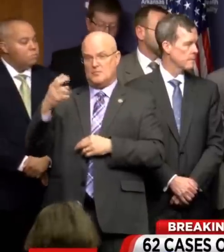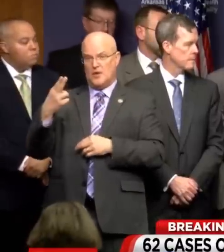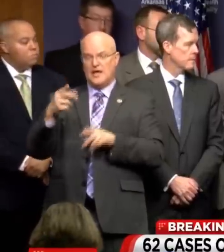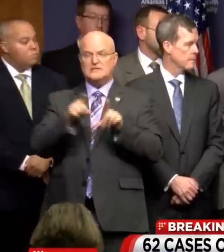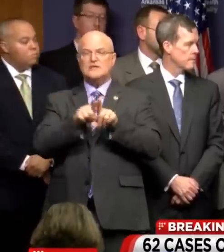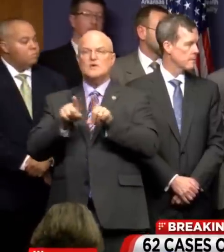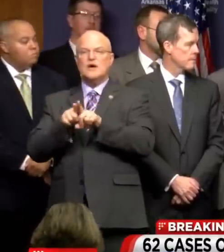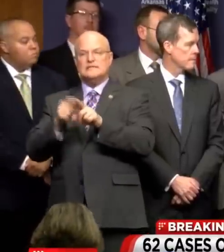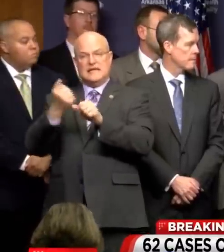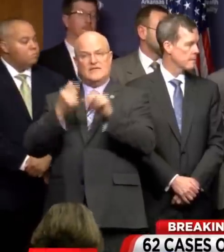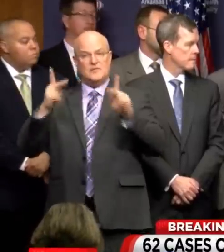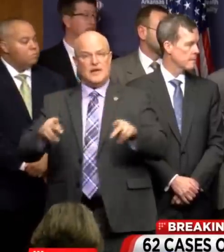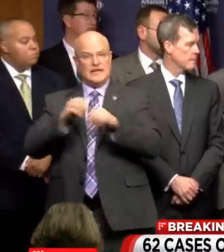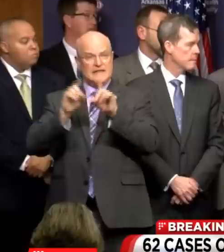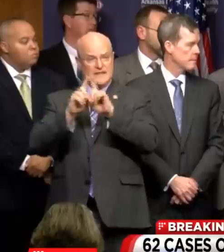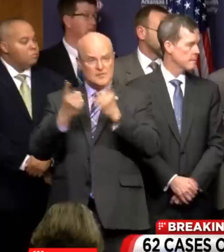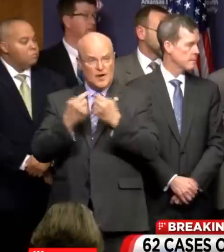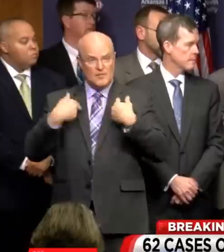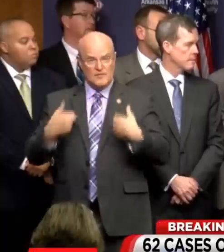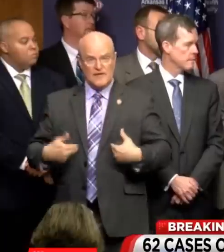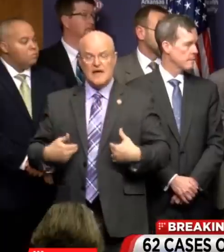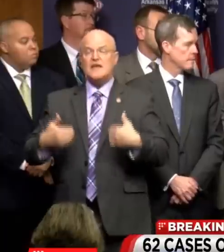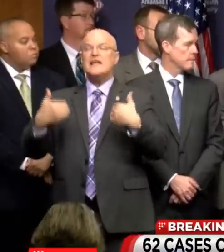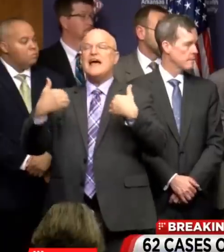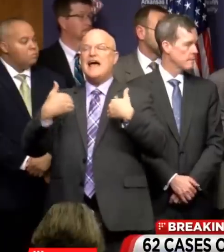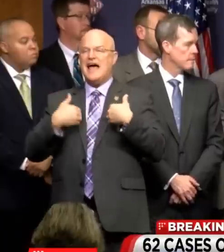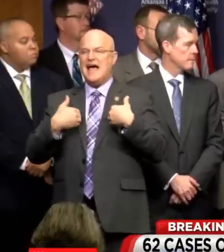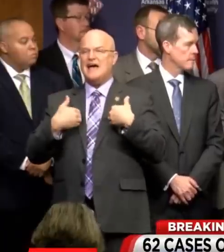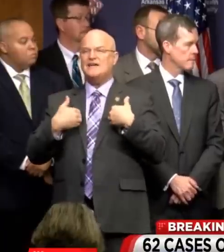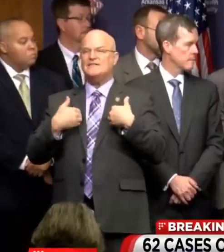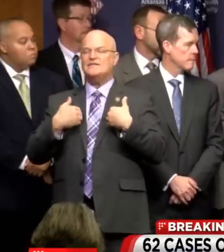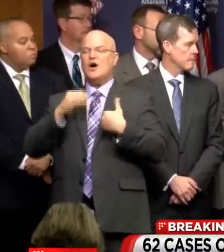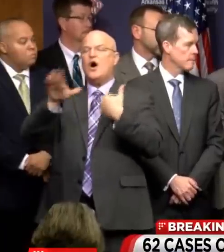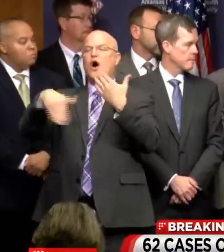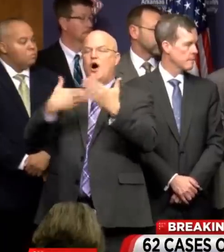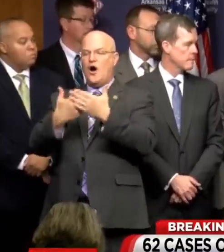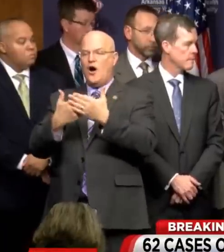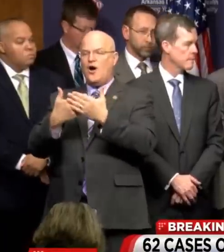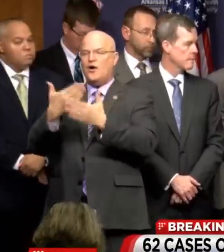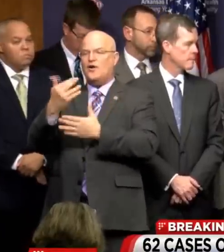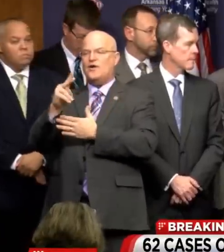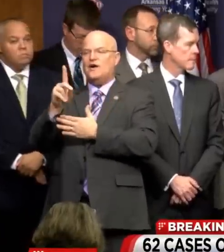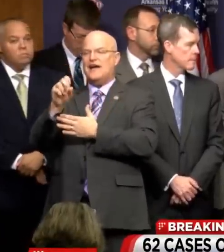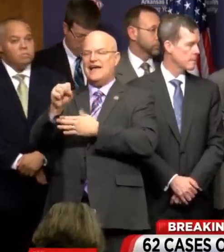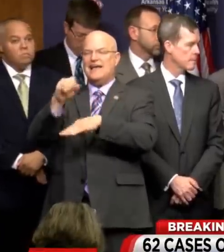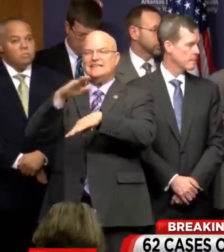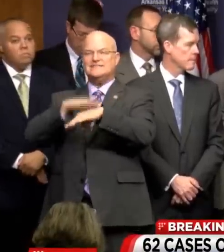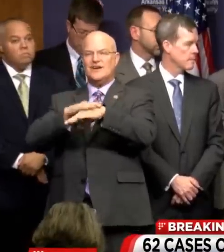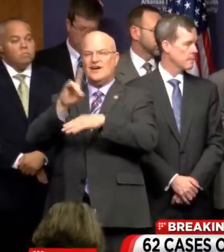well as everyone in the Department of Health, have an all hands on deck approach for